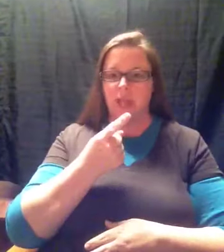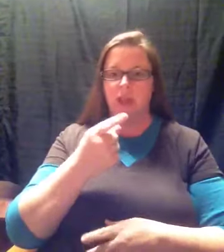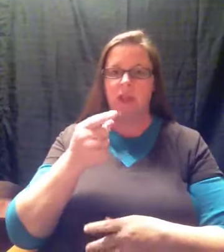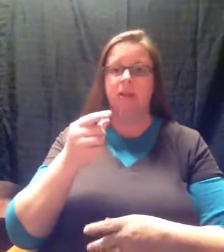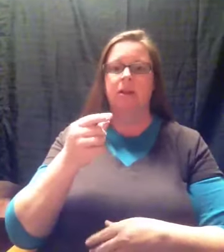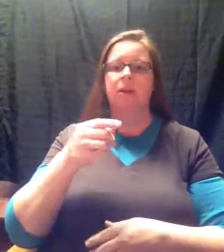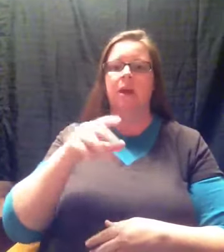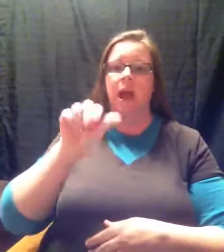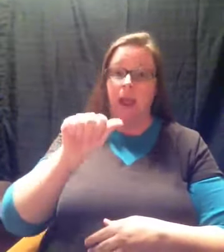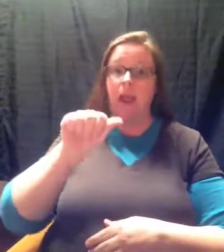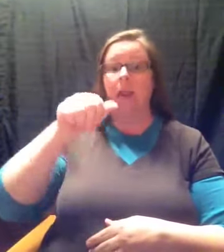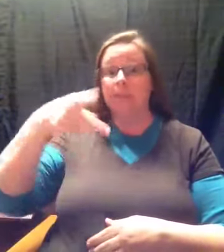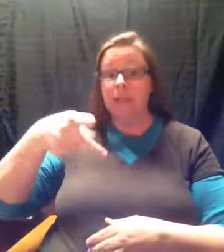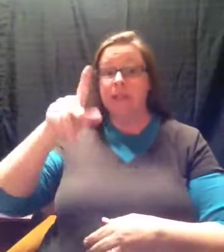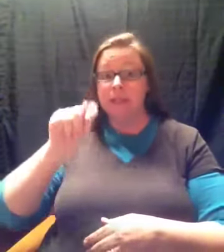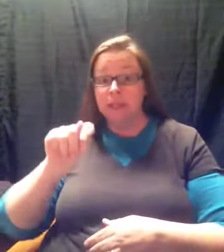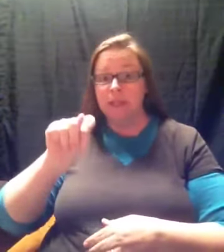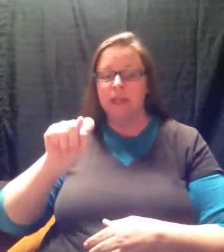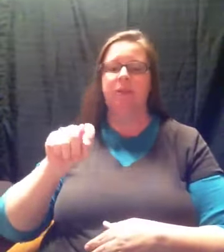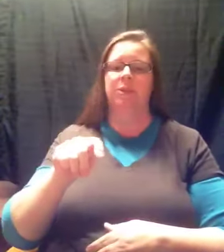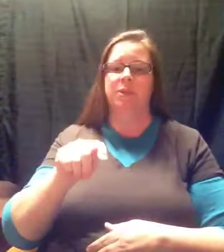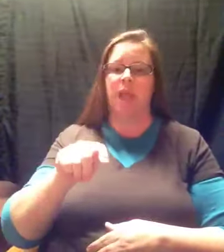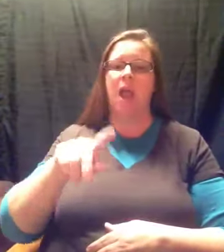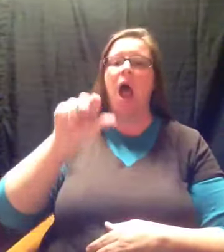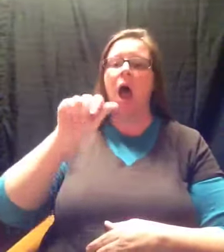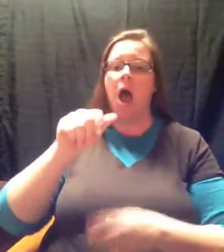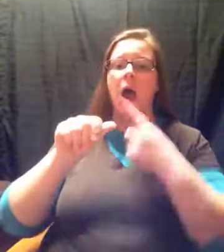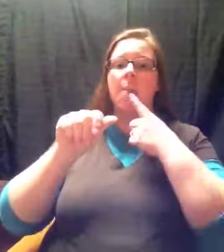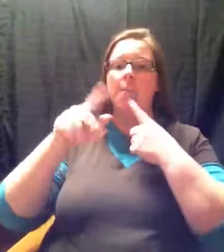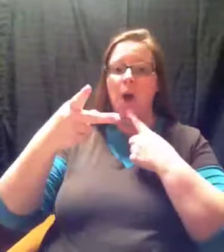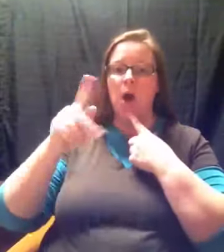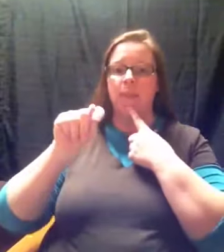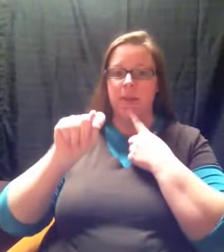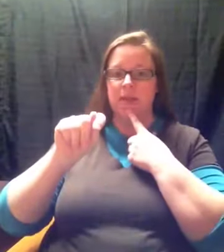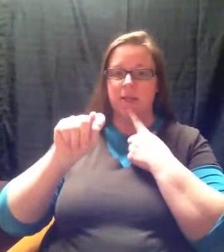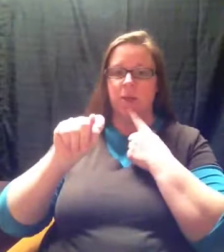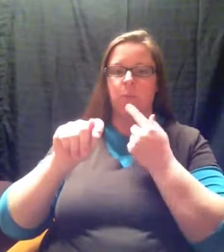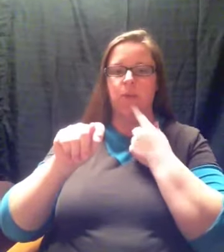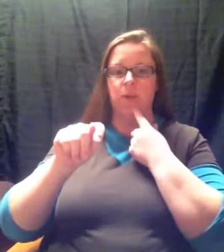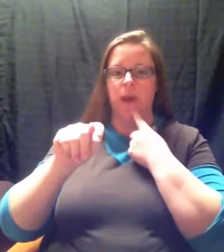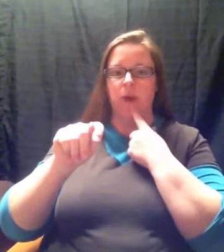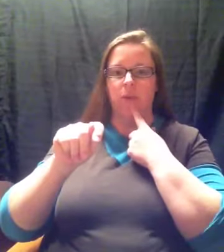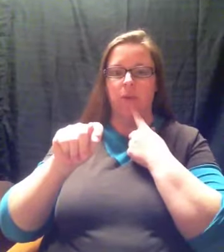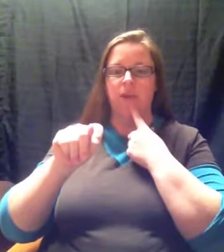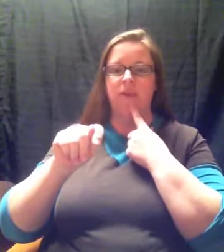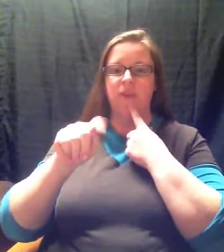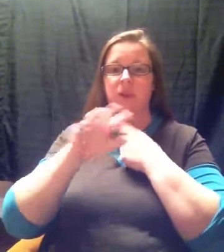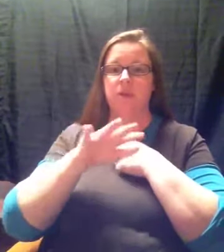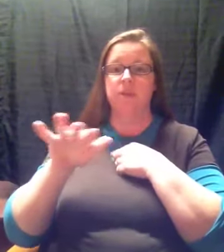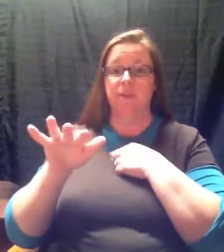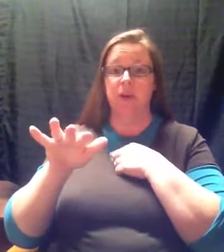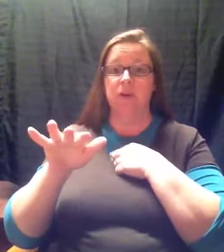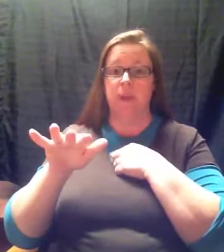say APT. You say apartment with your mouth, even though your finger is